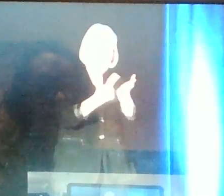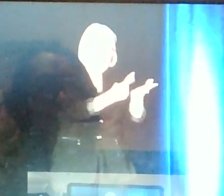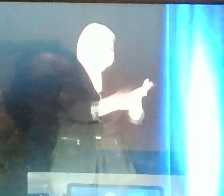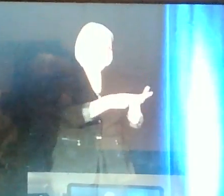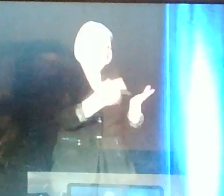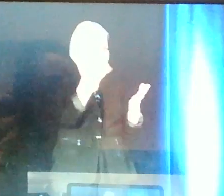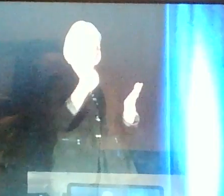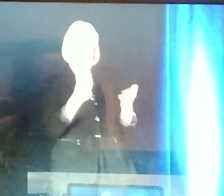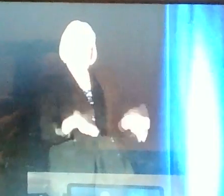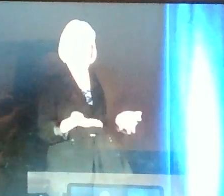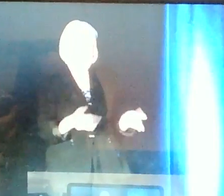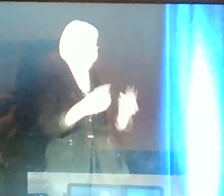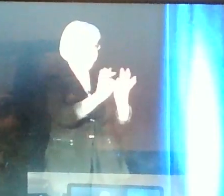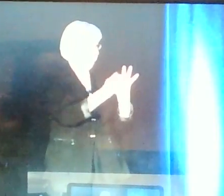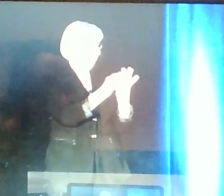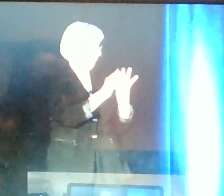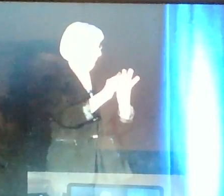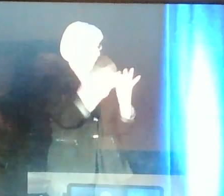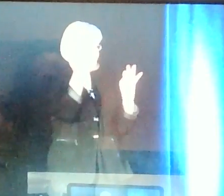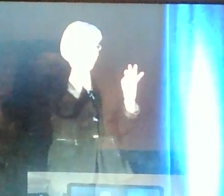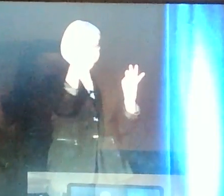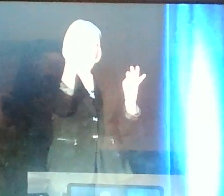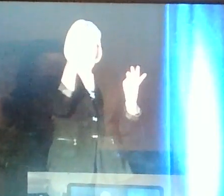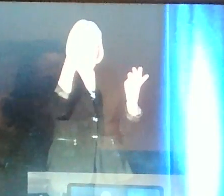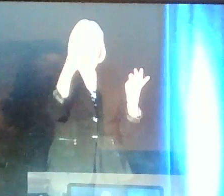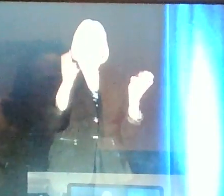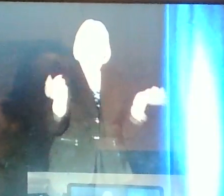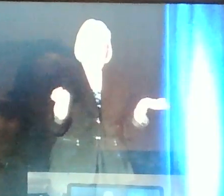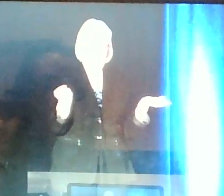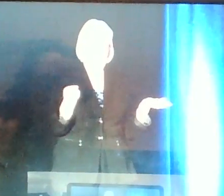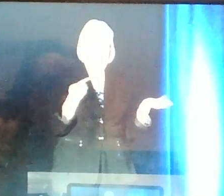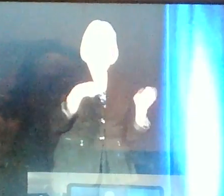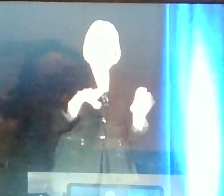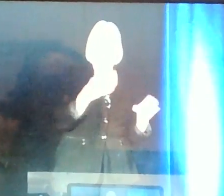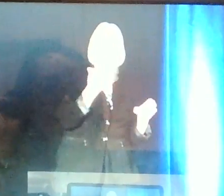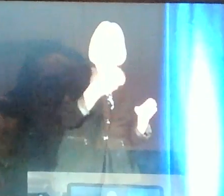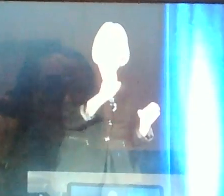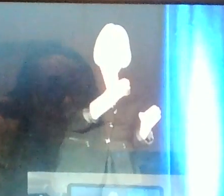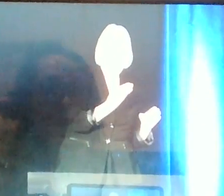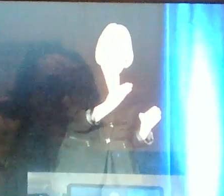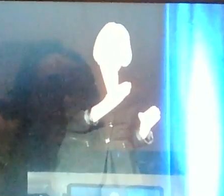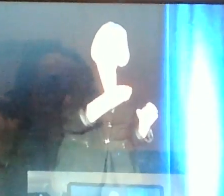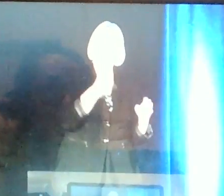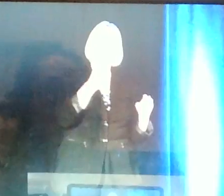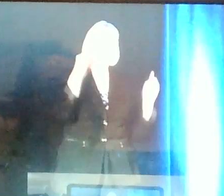and what does it mean? Their discussions. Why am I here as an interpreter? Am I doing my